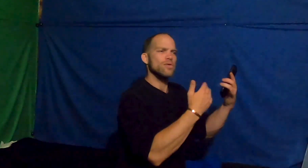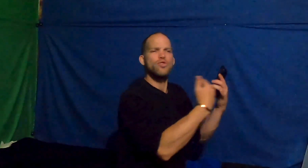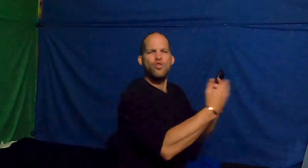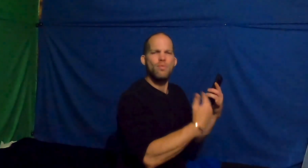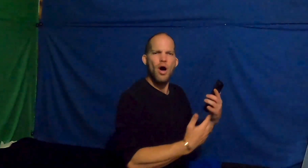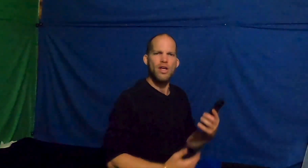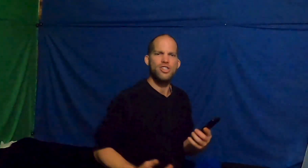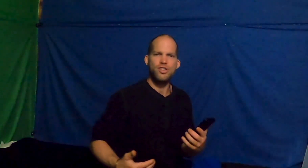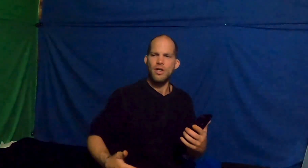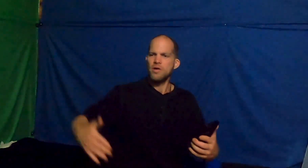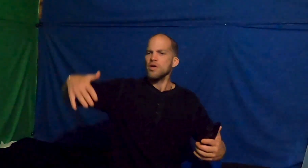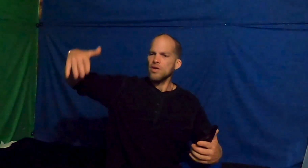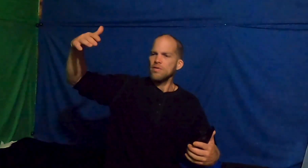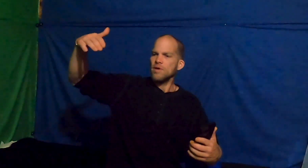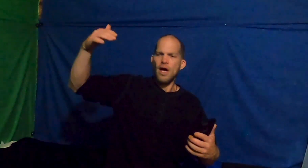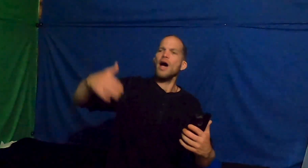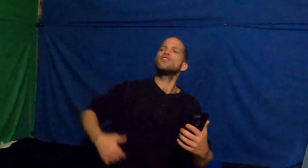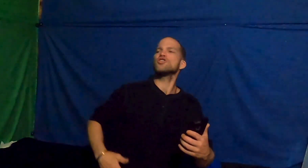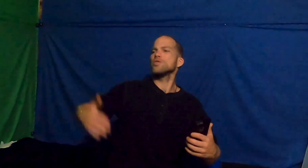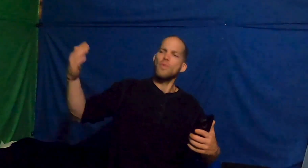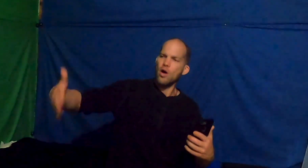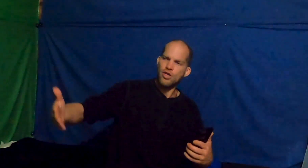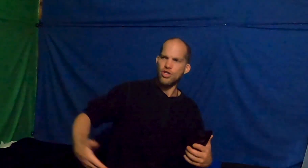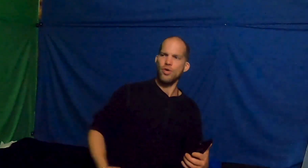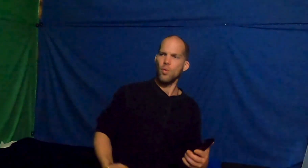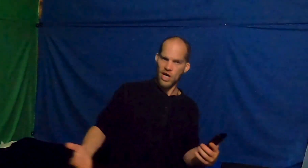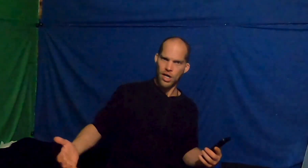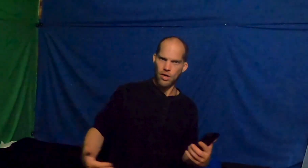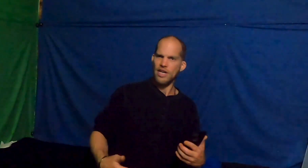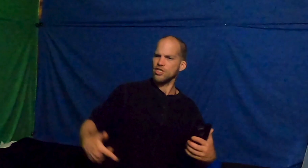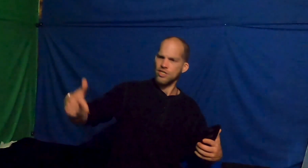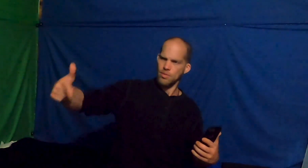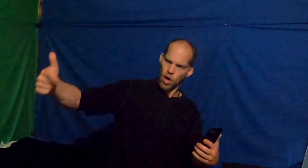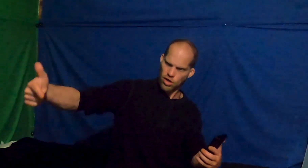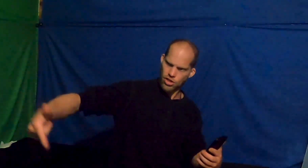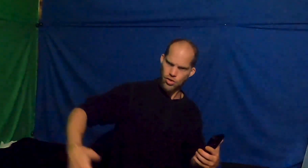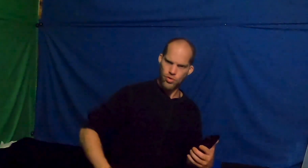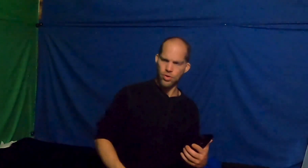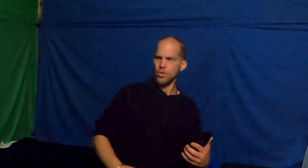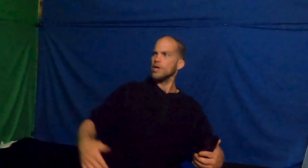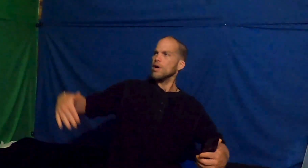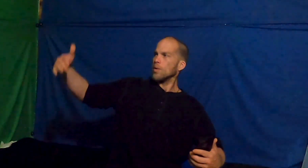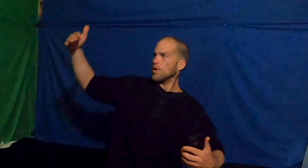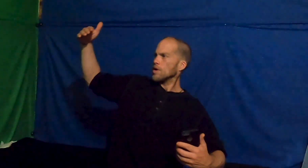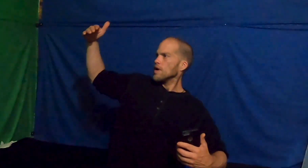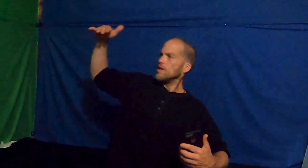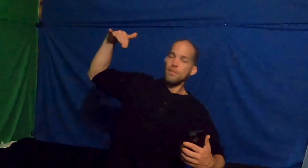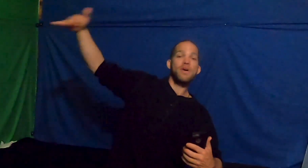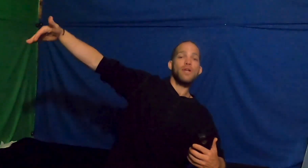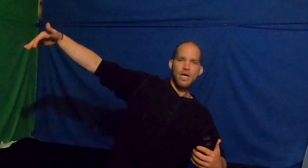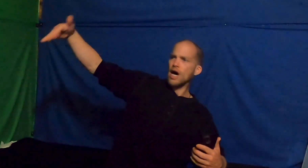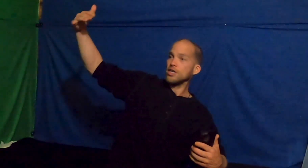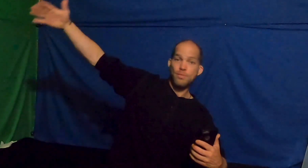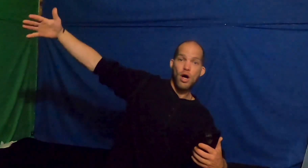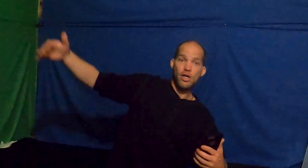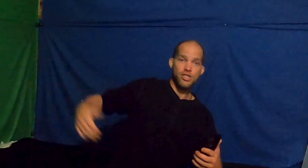you demolish, I just demolished your will, or I just demolished you, dude, or the building got demolished,